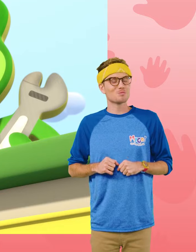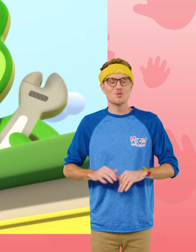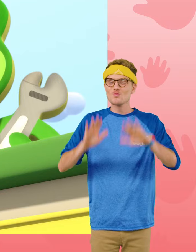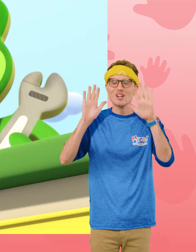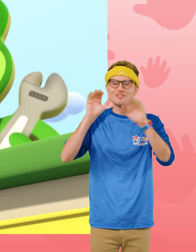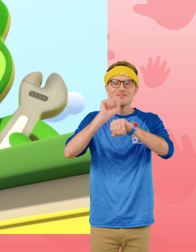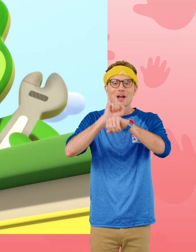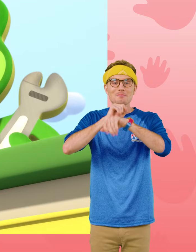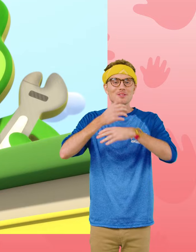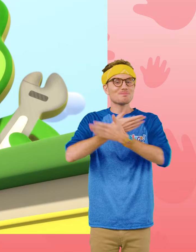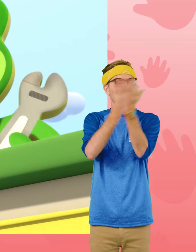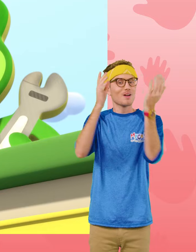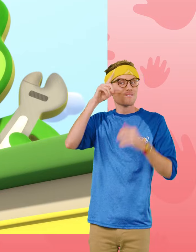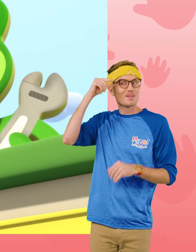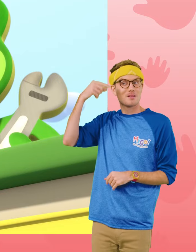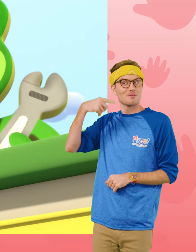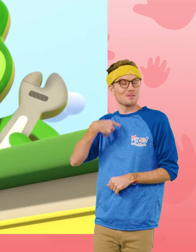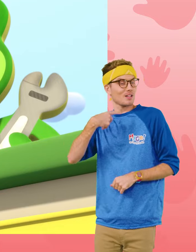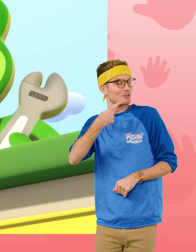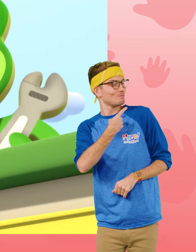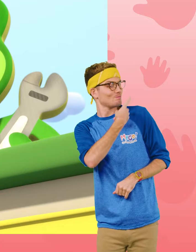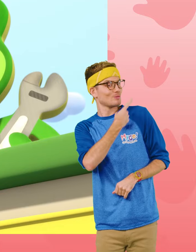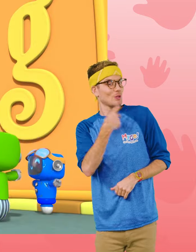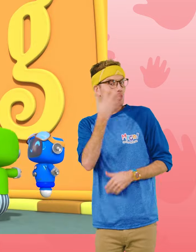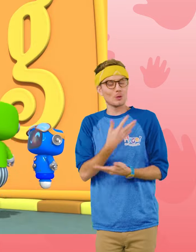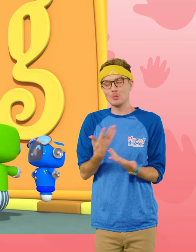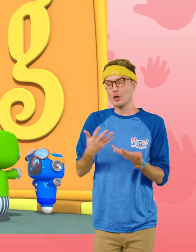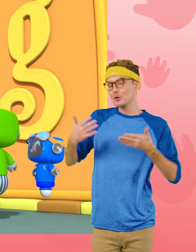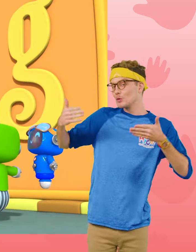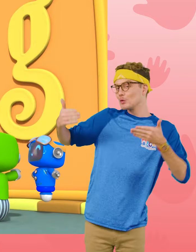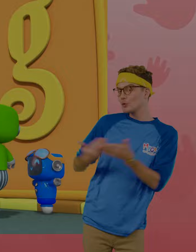Job, everyone! Fiona and I both look brand new!